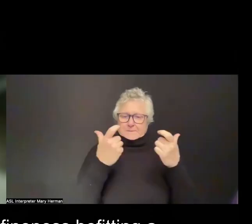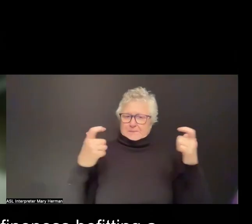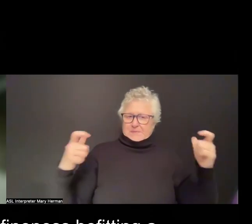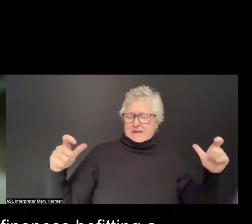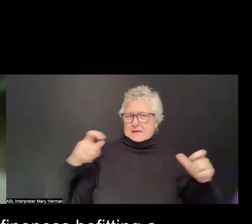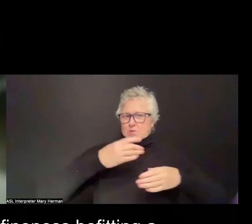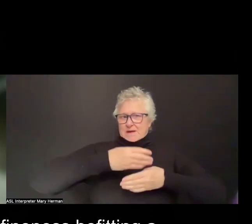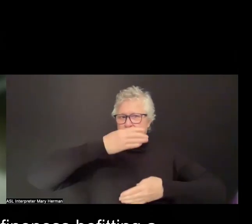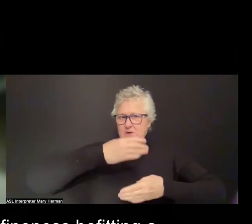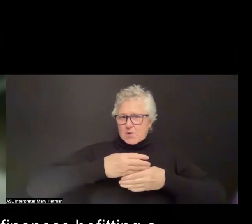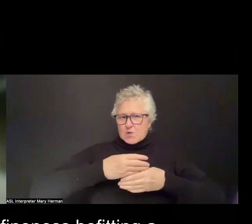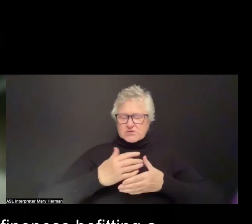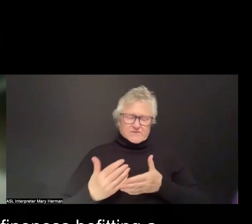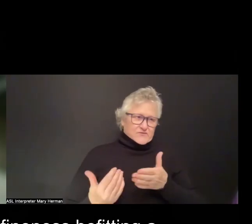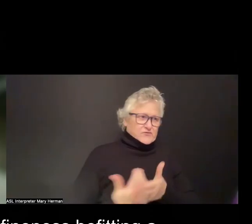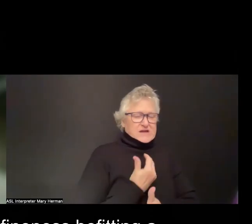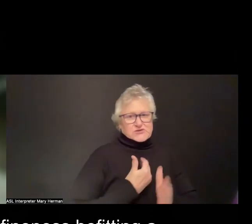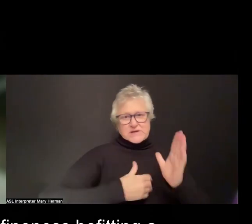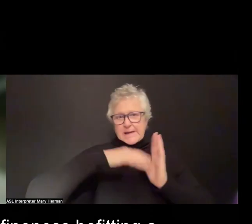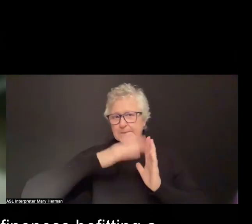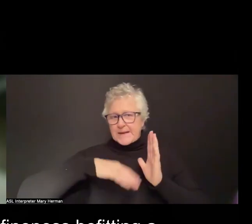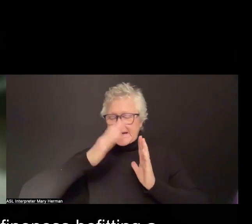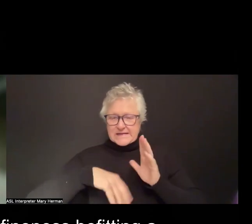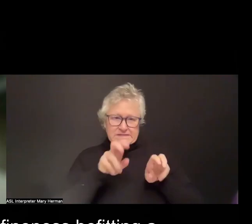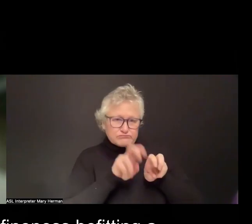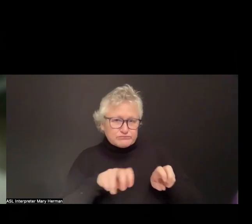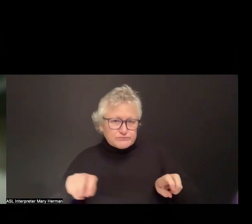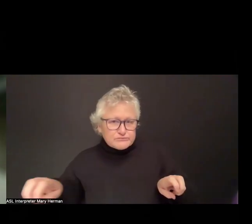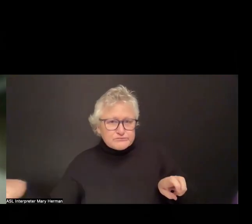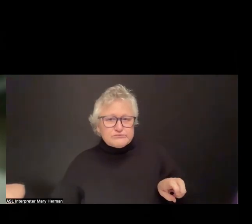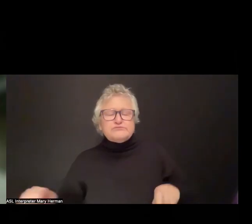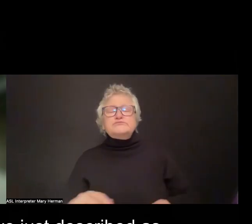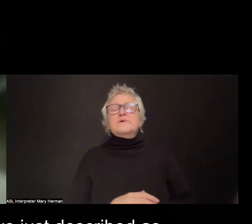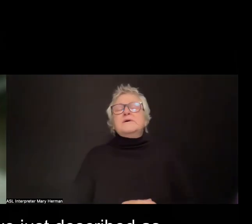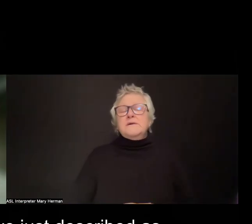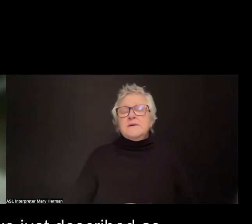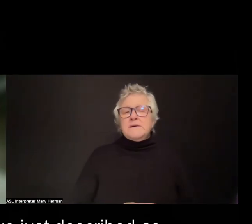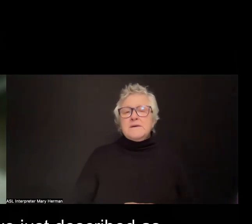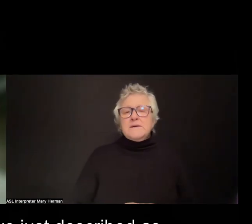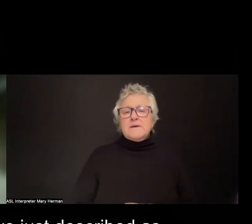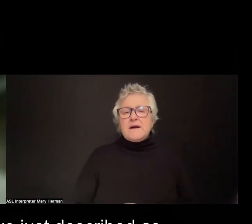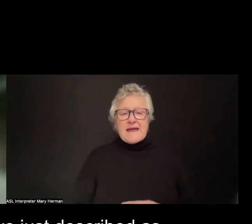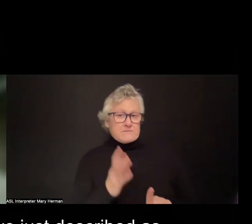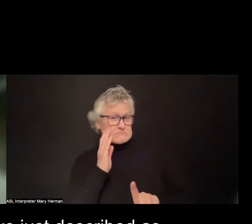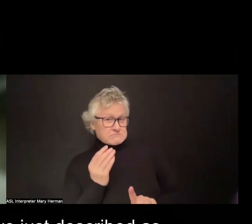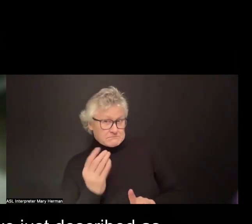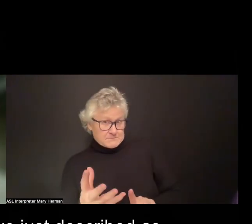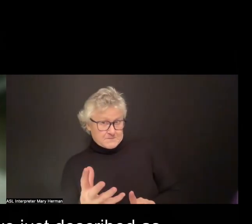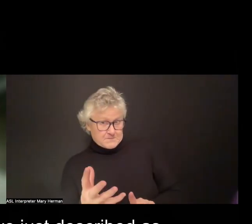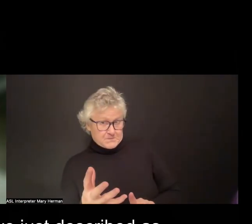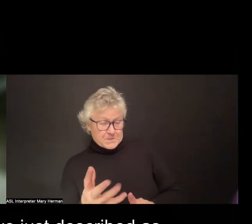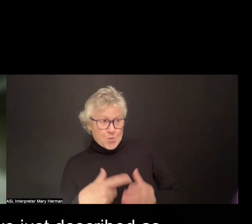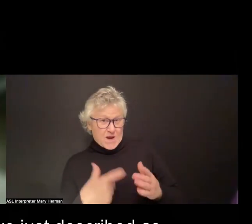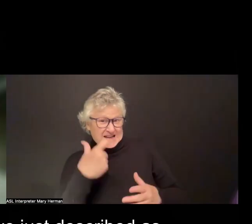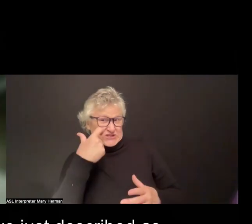pews, its fineness befitting a celebrated cleric followed by fame and fortune. Side note, what I've just described as the